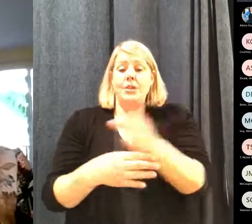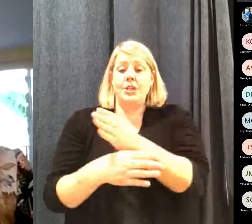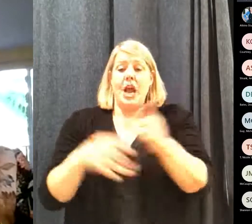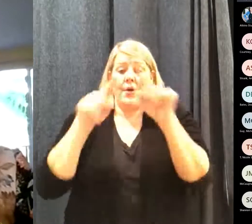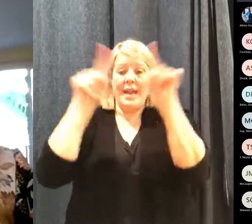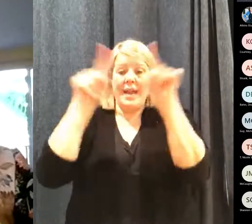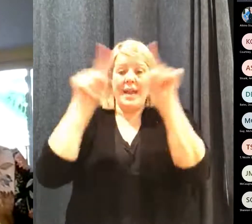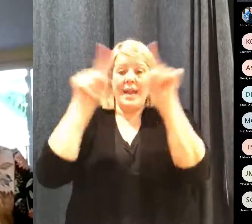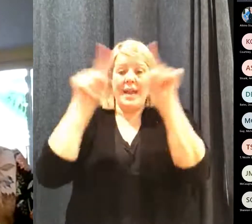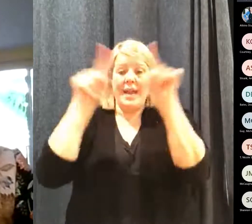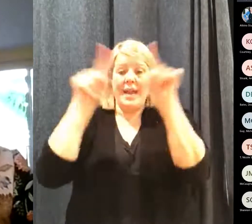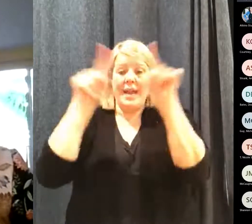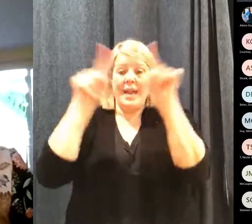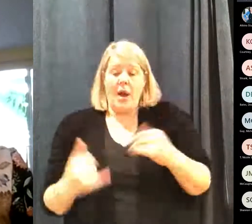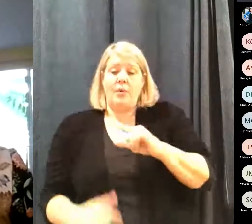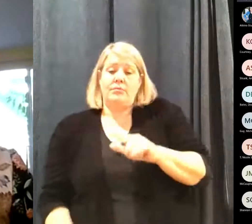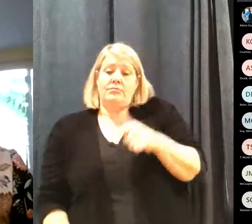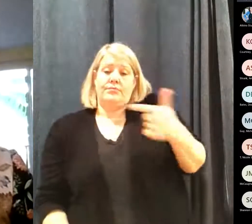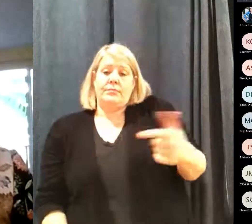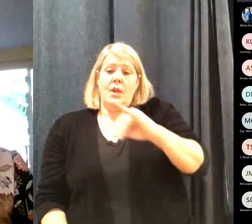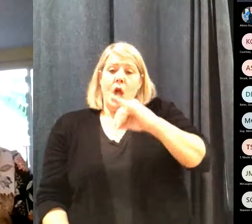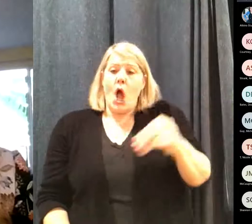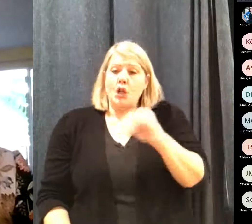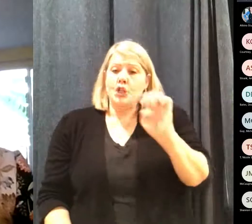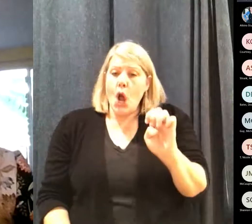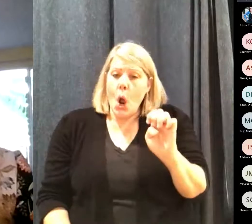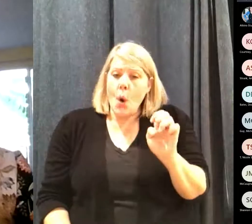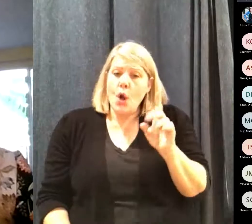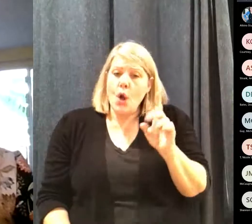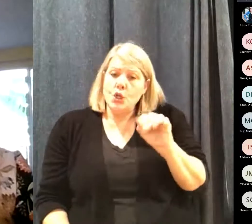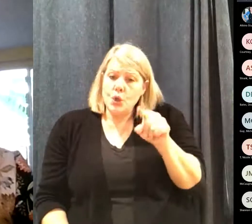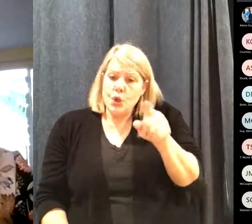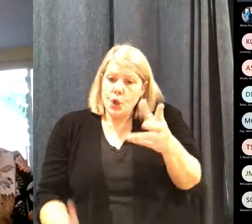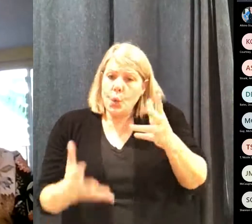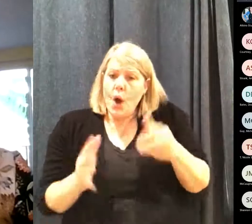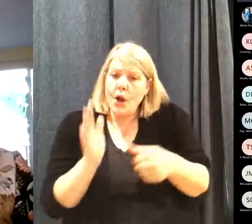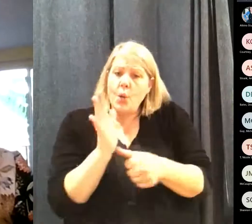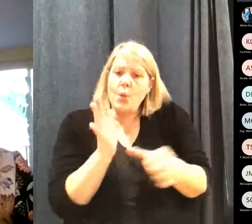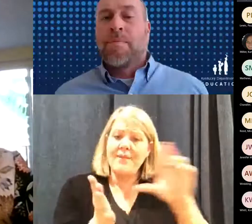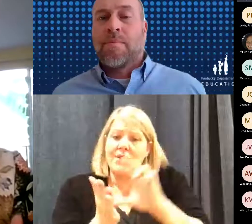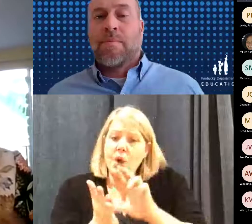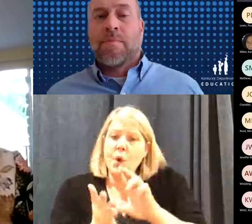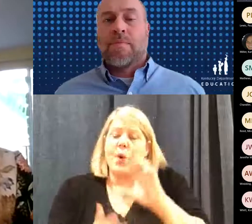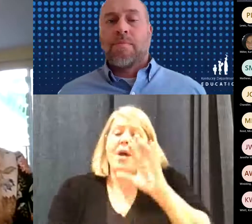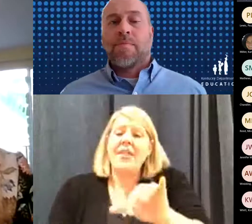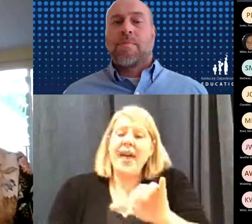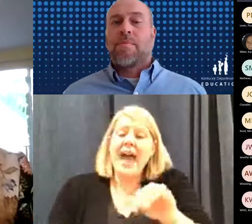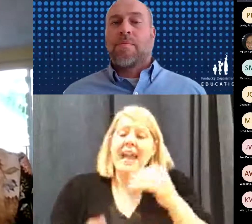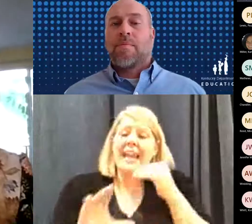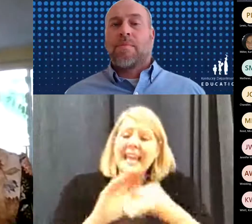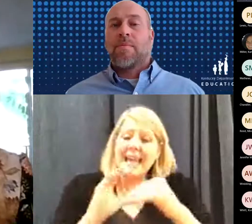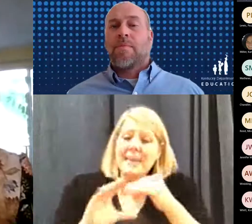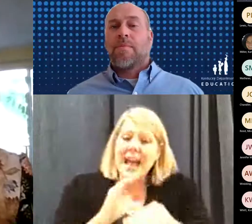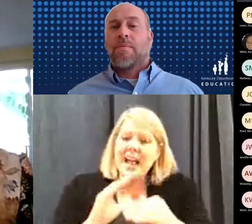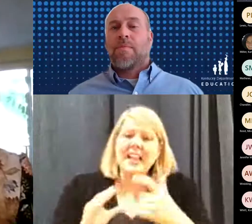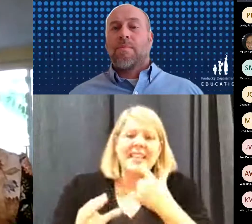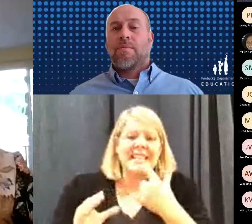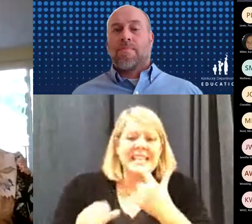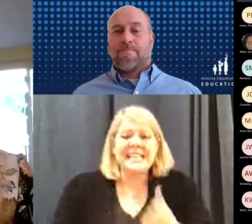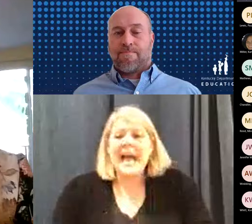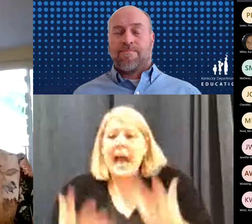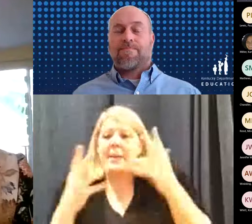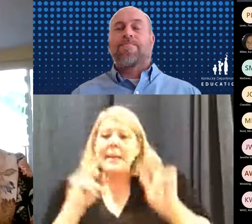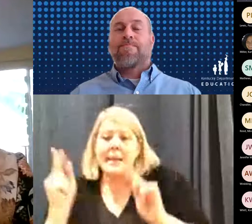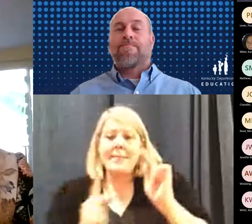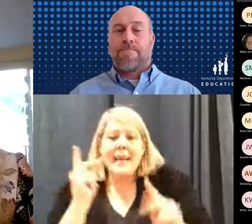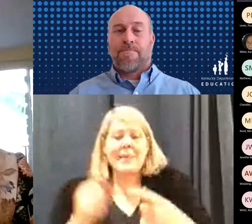Joe, what else did we want? Do you want to go over that email that designates how many people from each